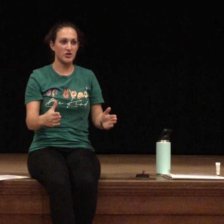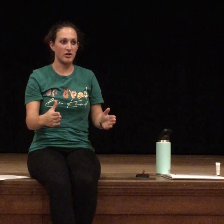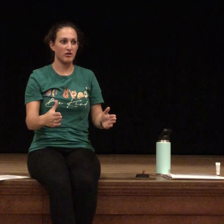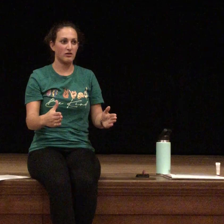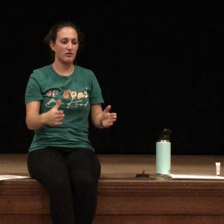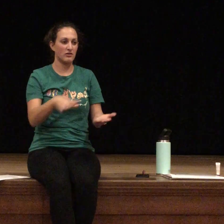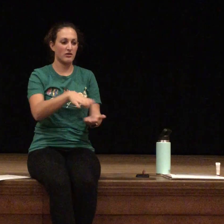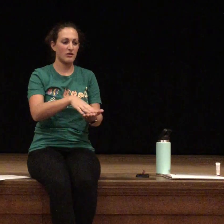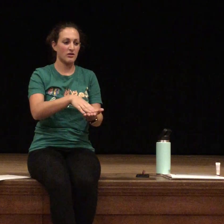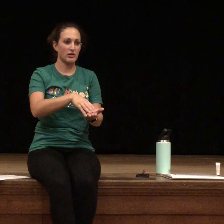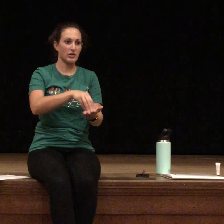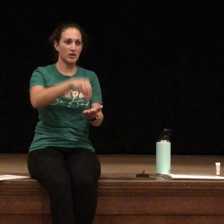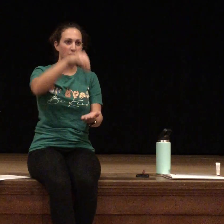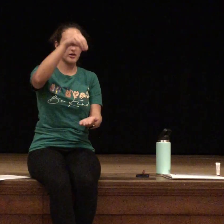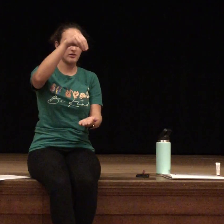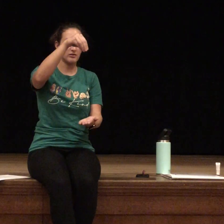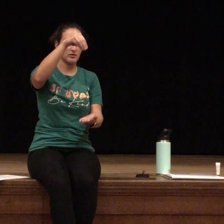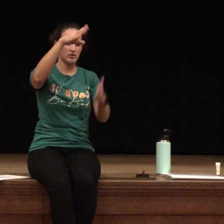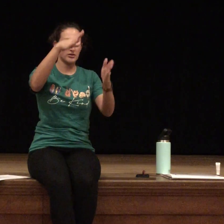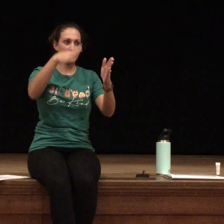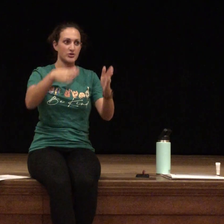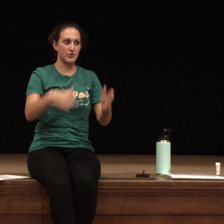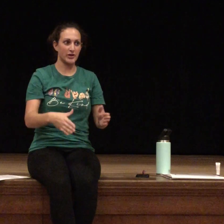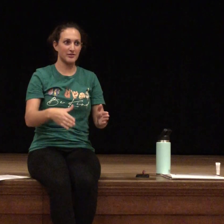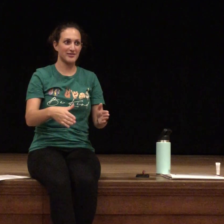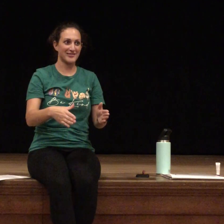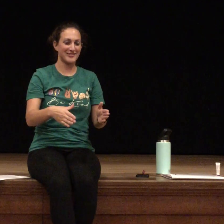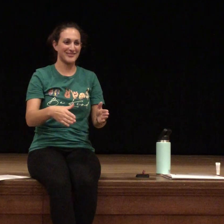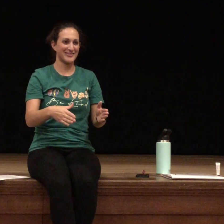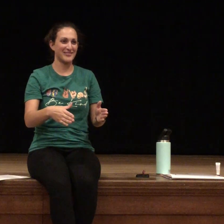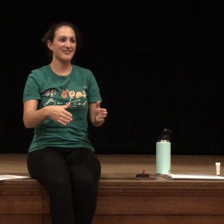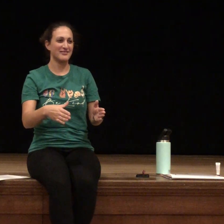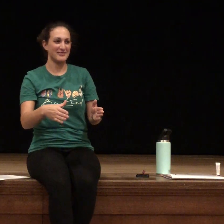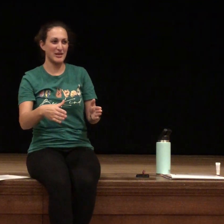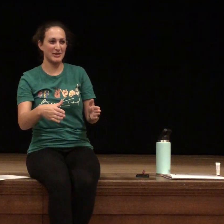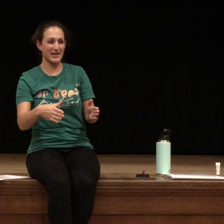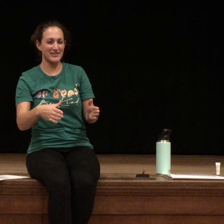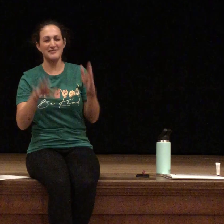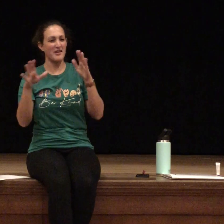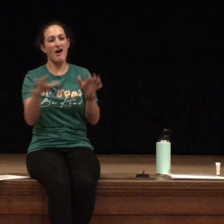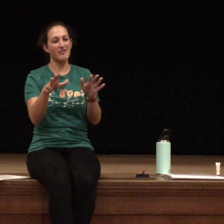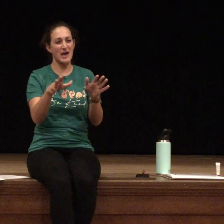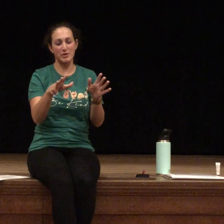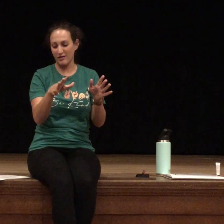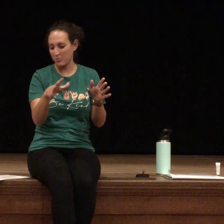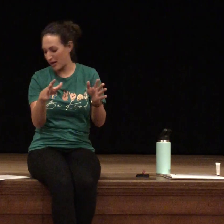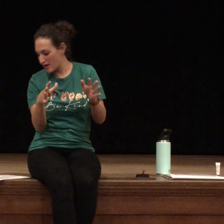teacher, learn, student. Does that make sense? Off topic a little bit,